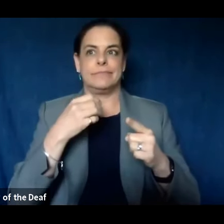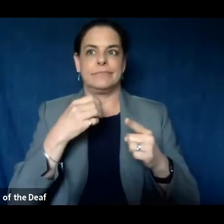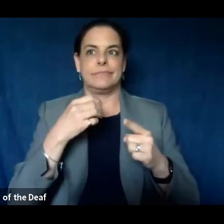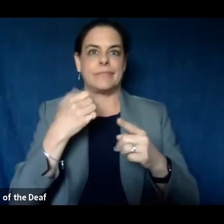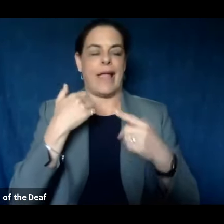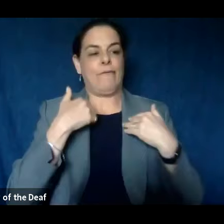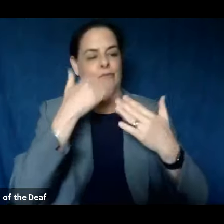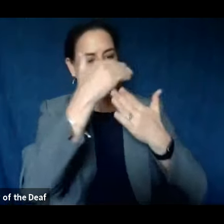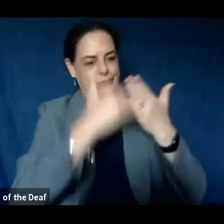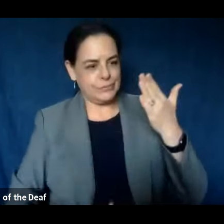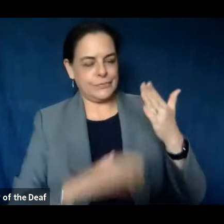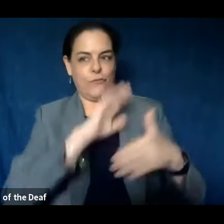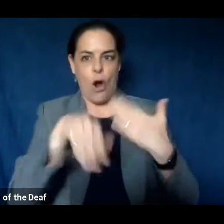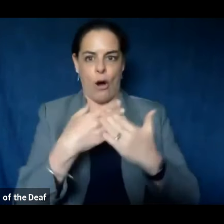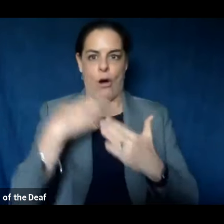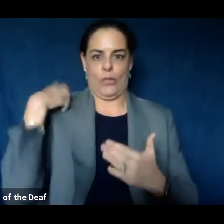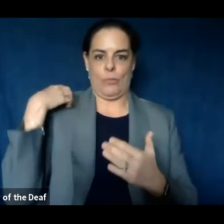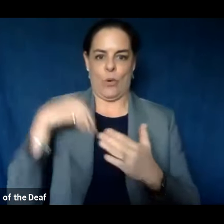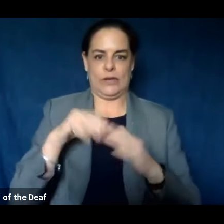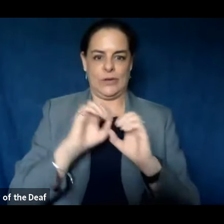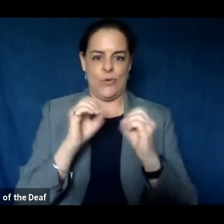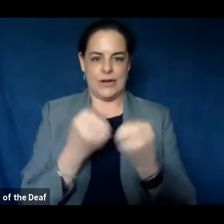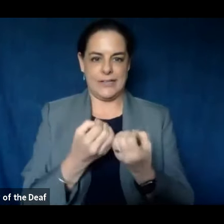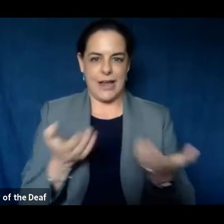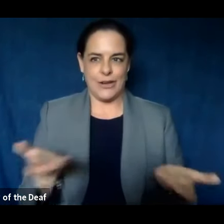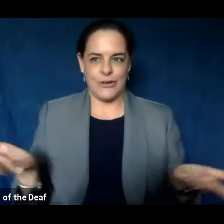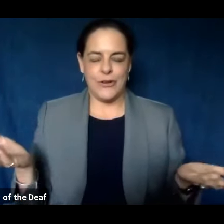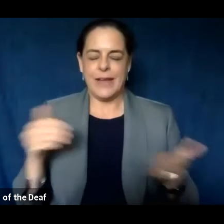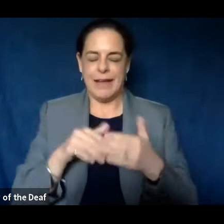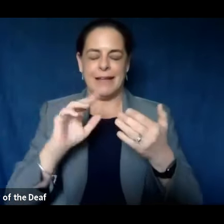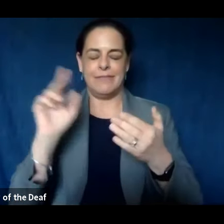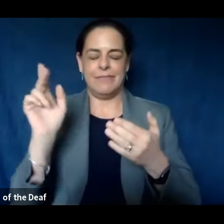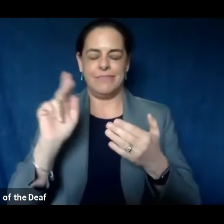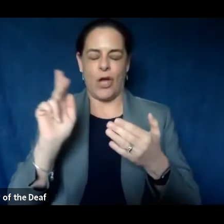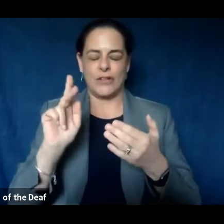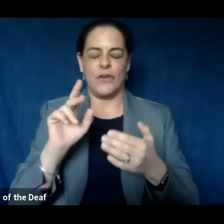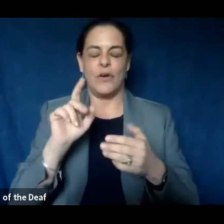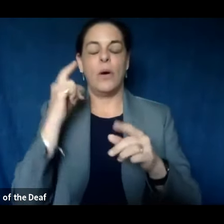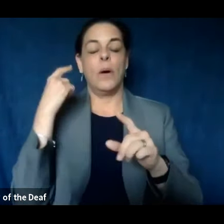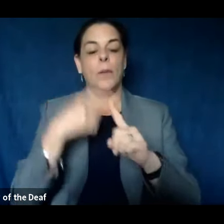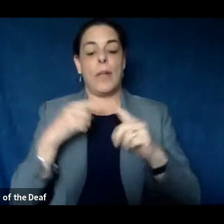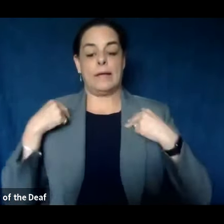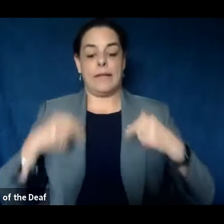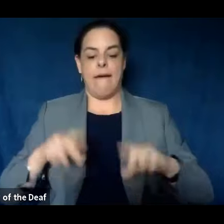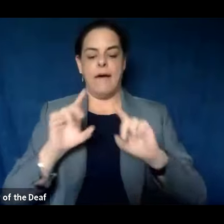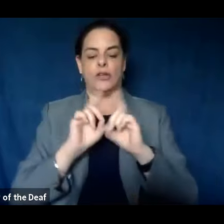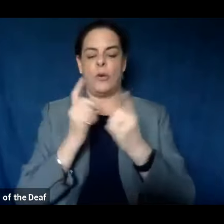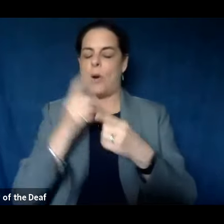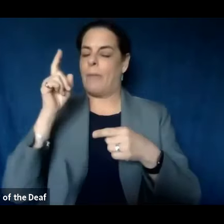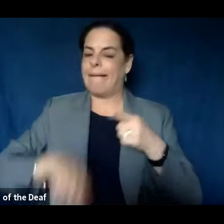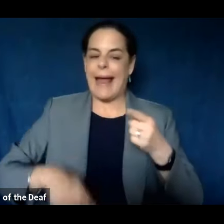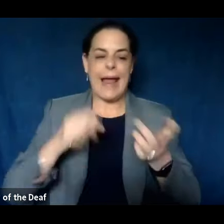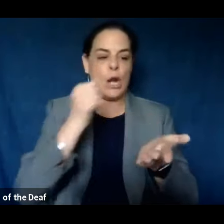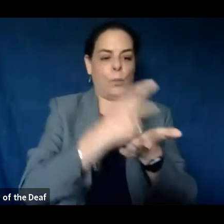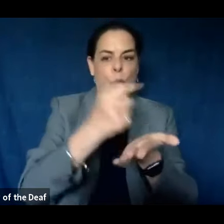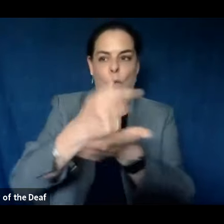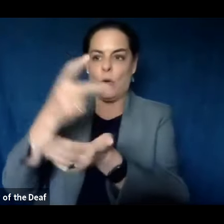community. Additionally, the health department cannot possibly sign off on every organization or provide individual